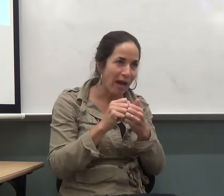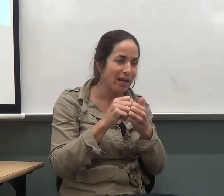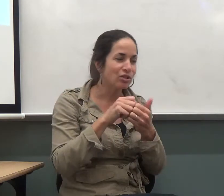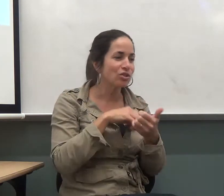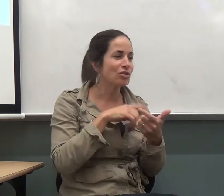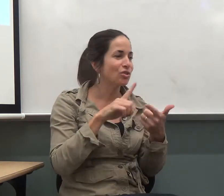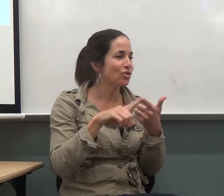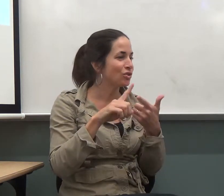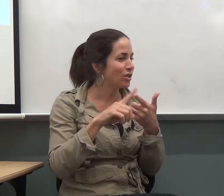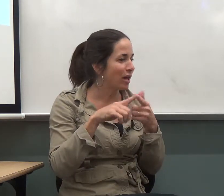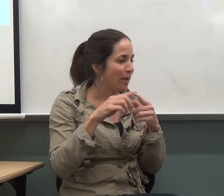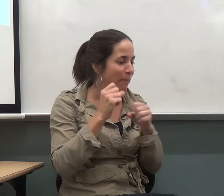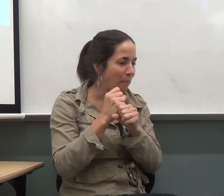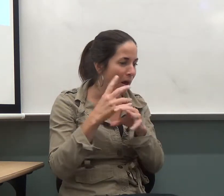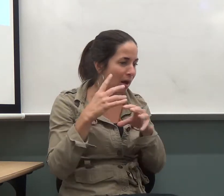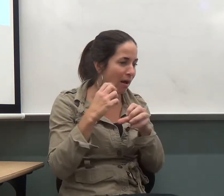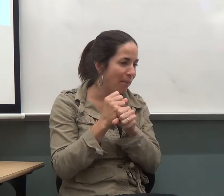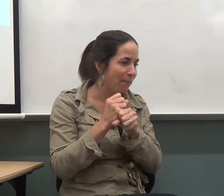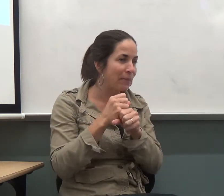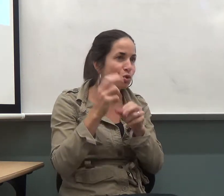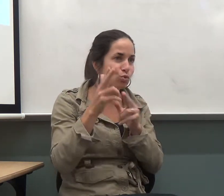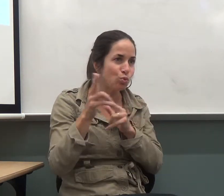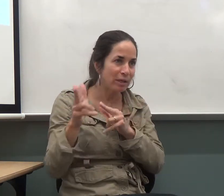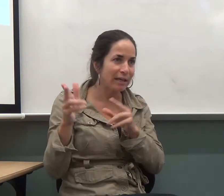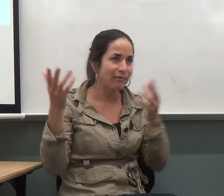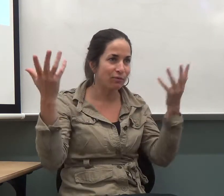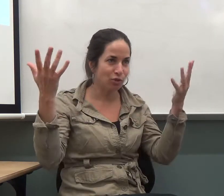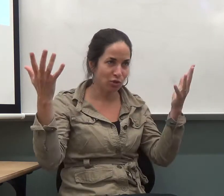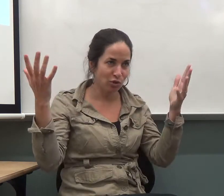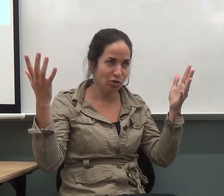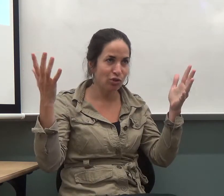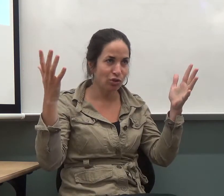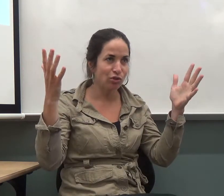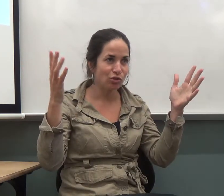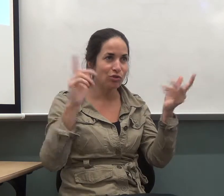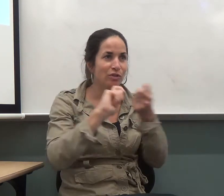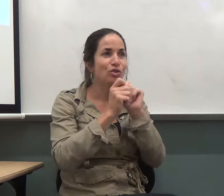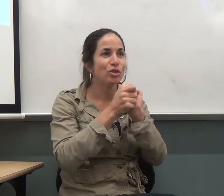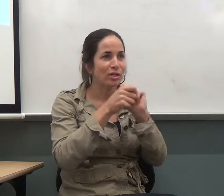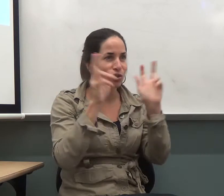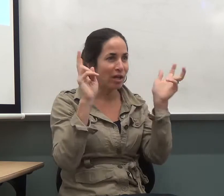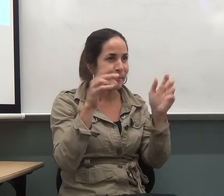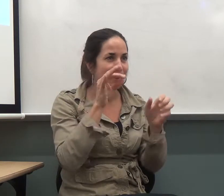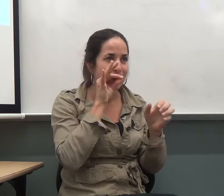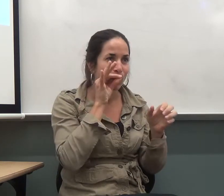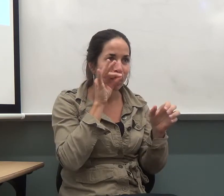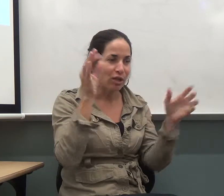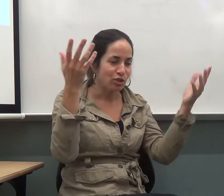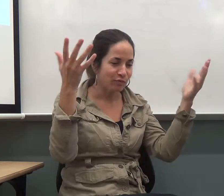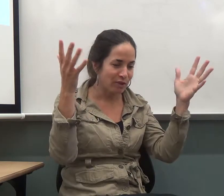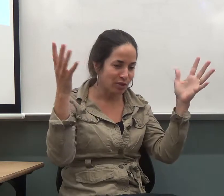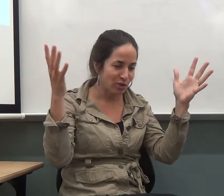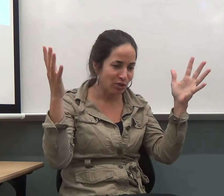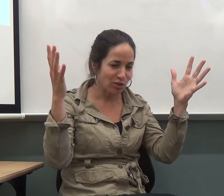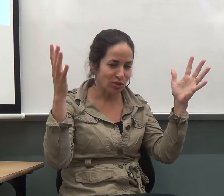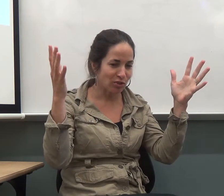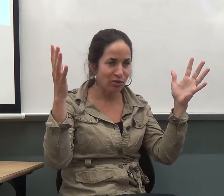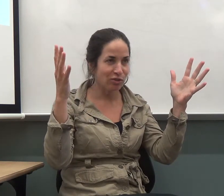no bombs, no shootings, and let's get off the topic of marijuana too. I don't want to talk about that either, all right? Nothing that has anything to do with anything that